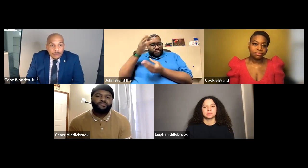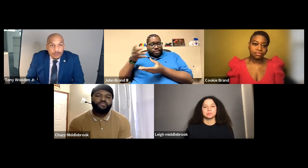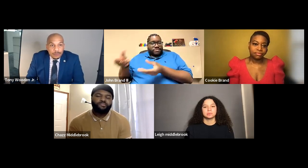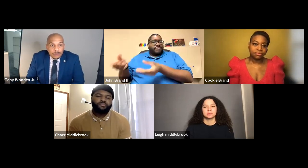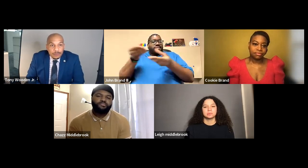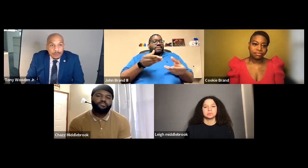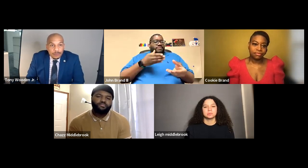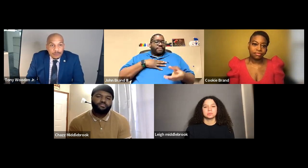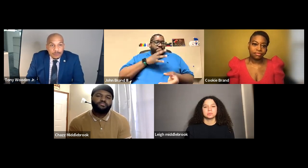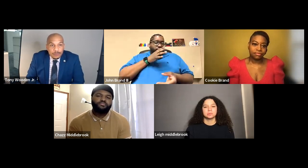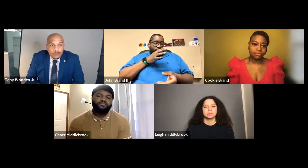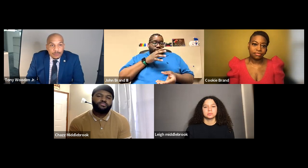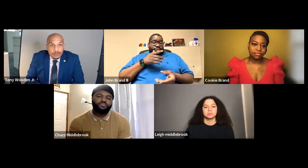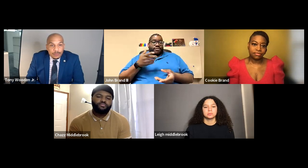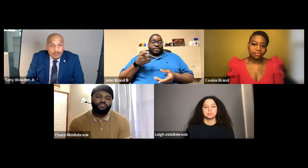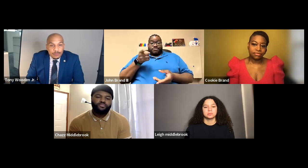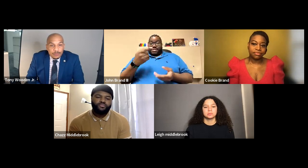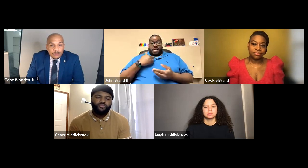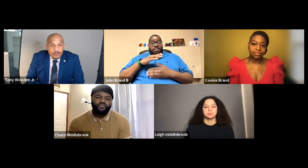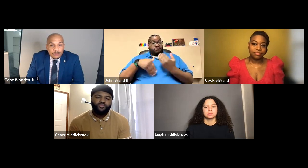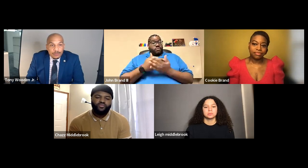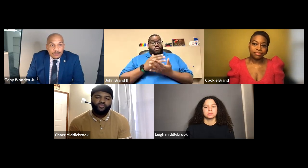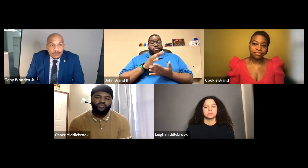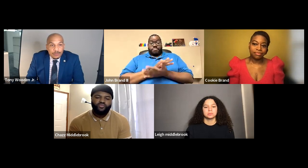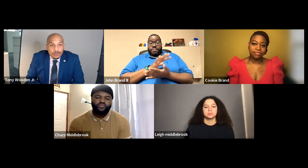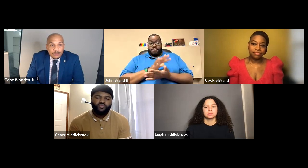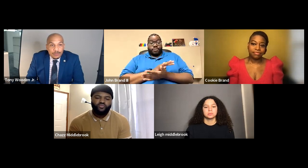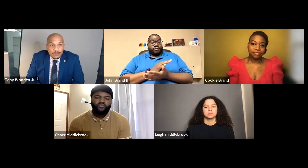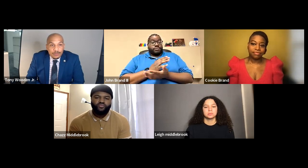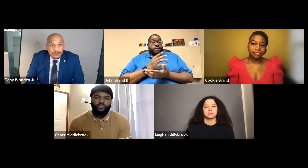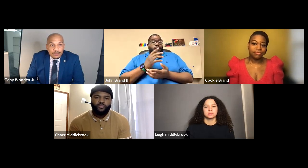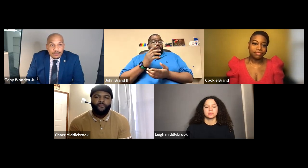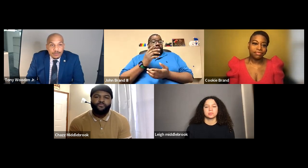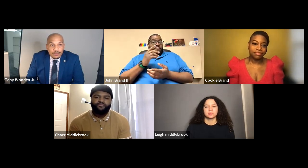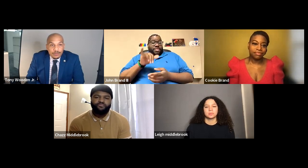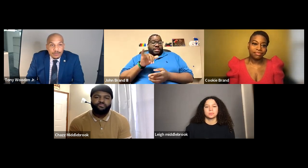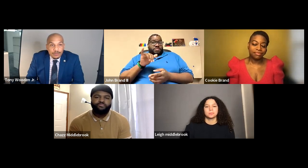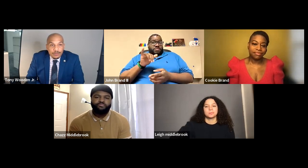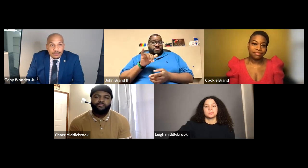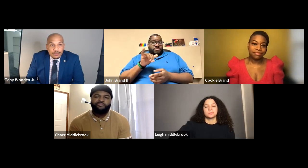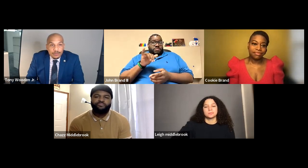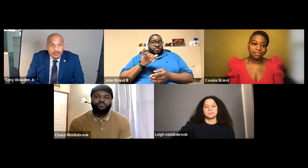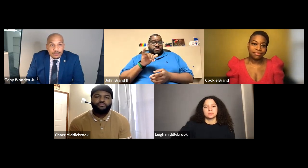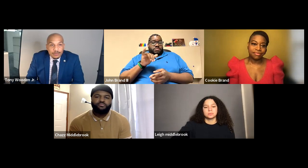family and get all that information, it's something that my mom would love to have so that we could have